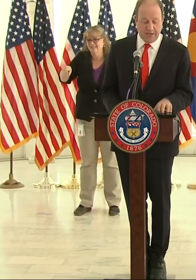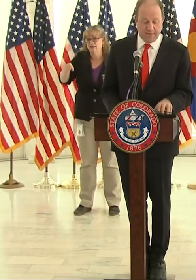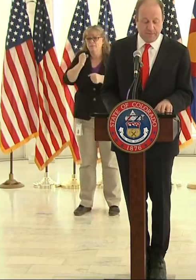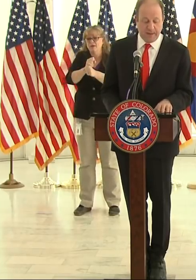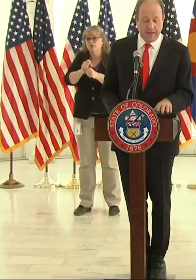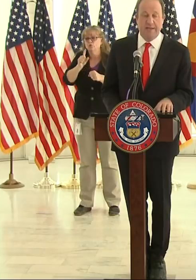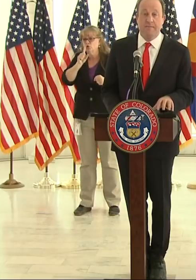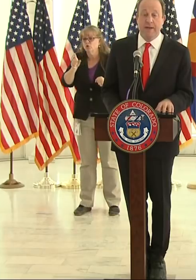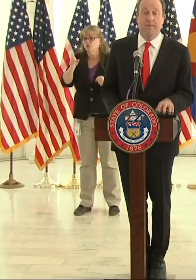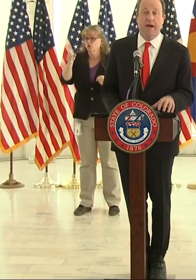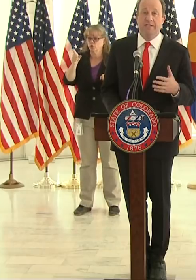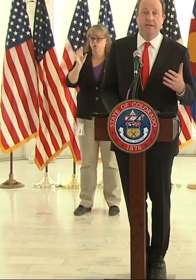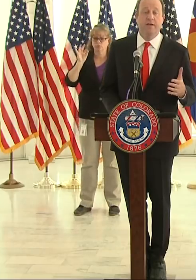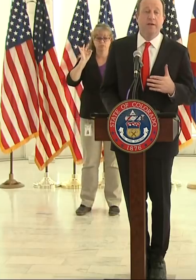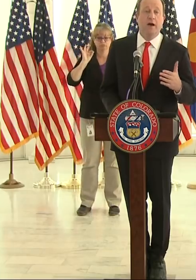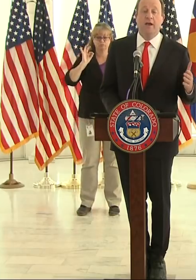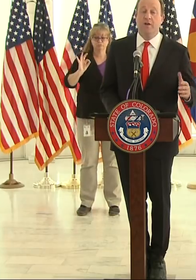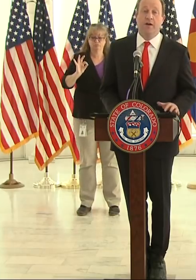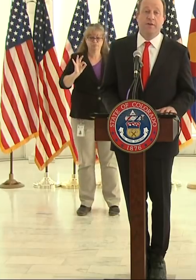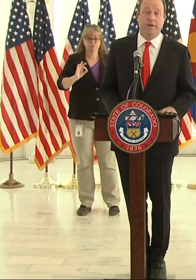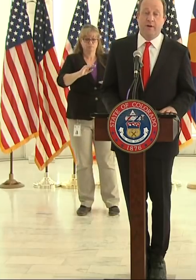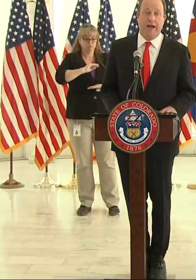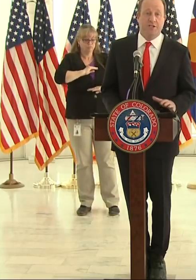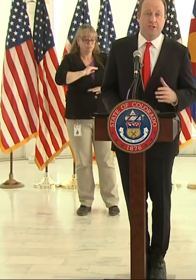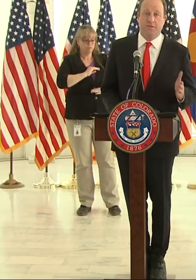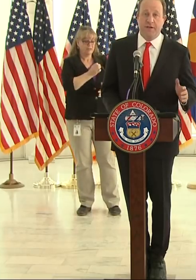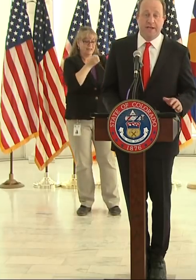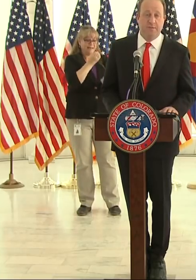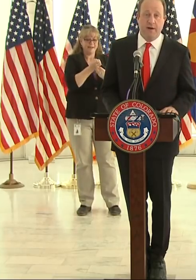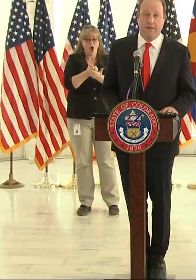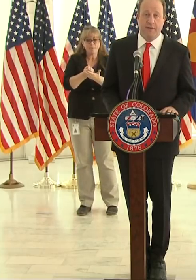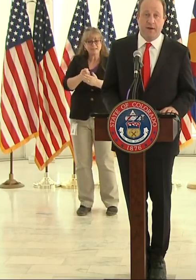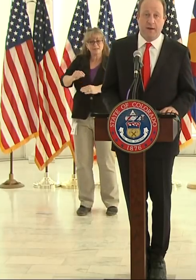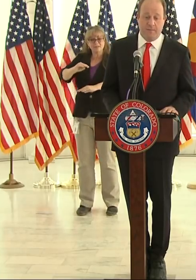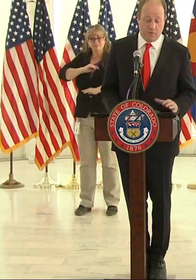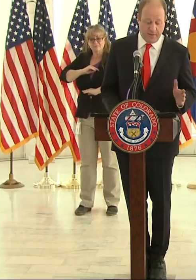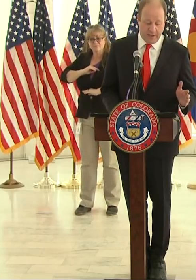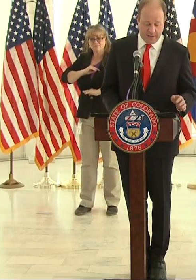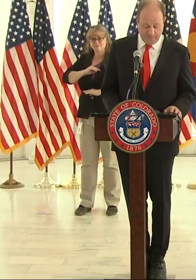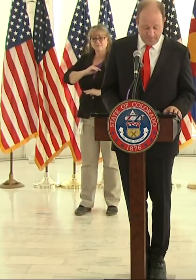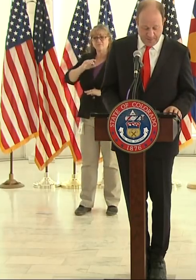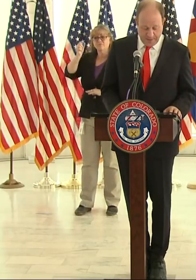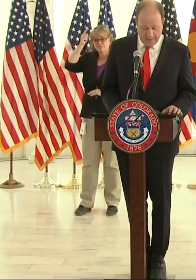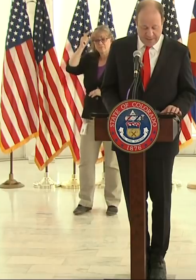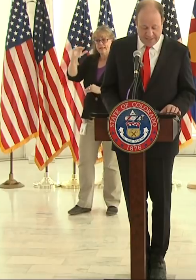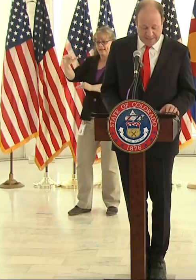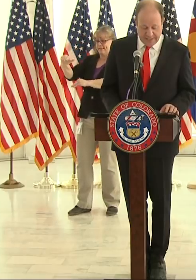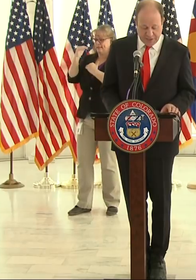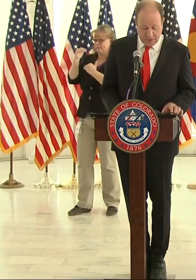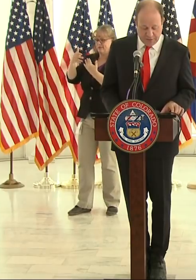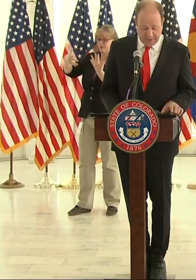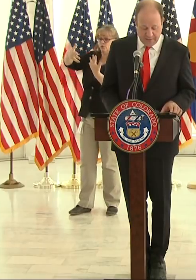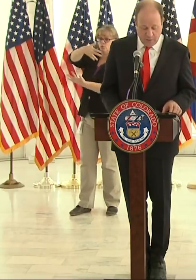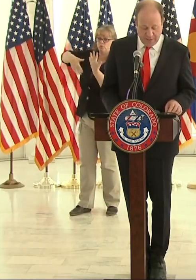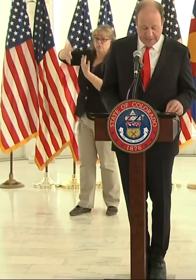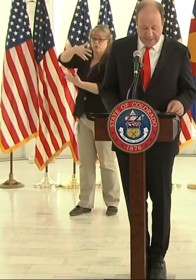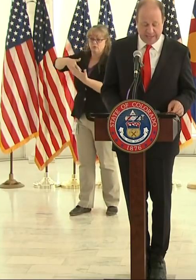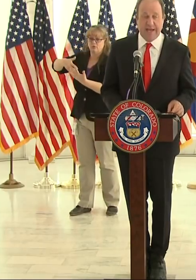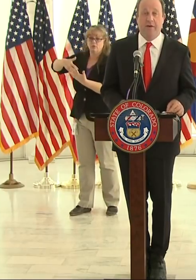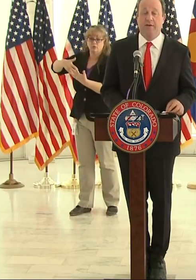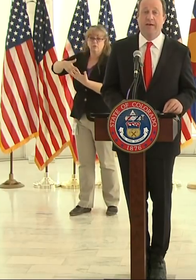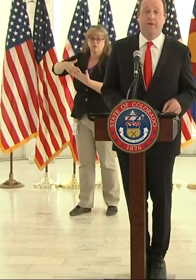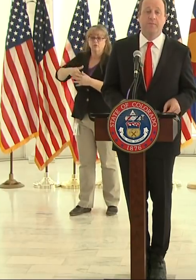support yourself, and then minimizing your other interactions for the next month or beyond. Today's data shows that while